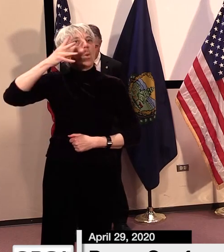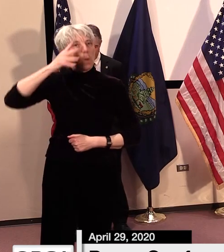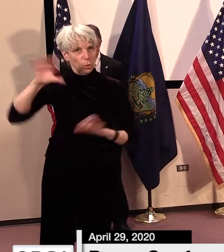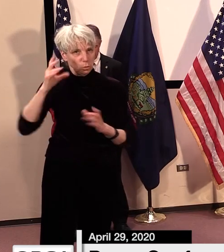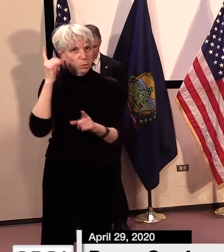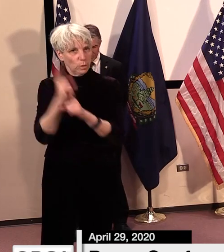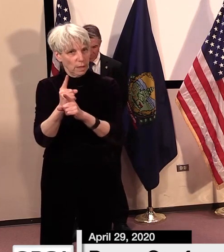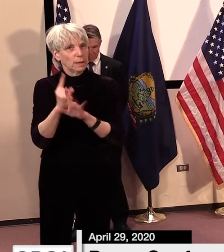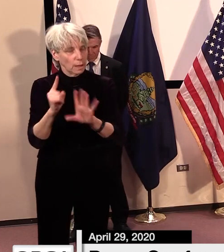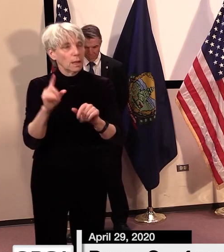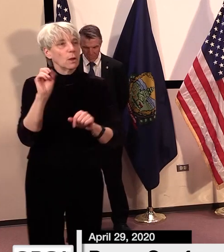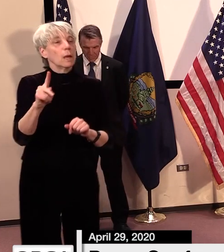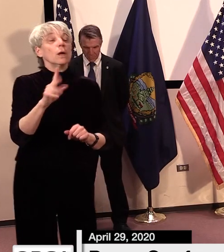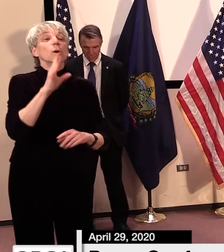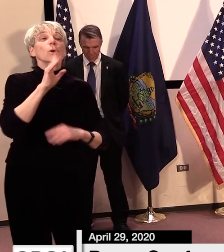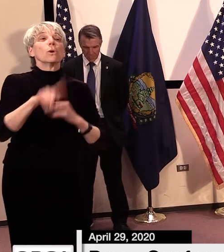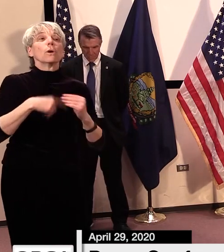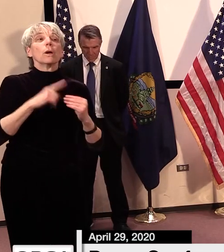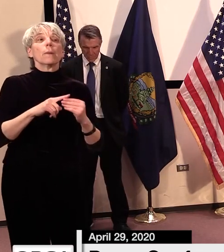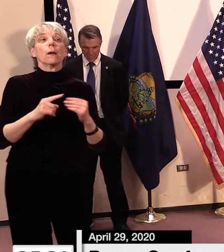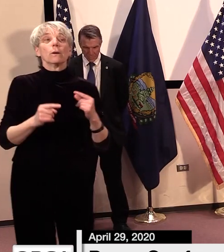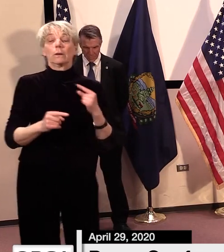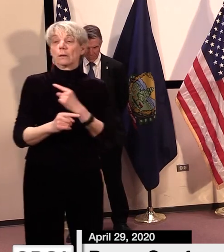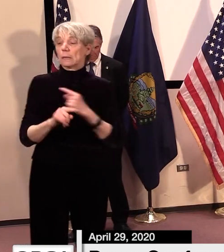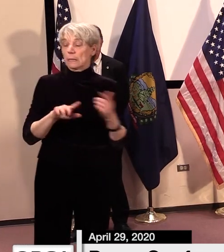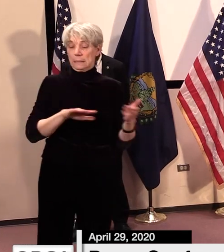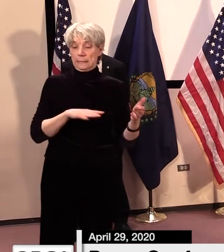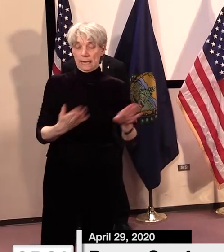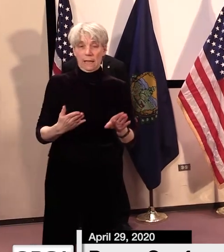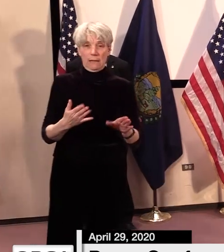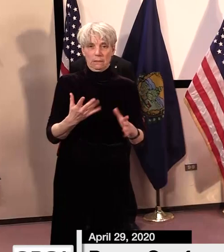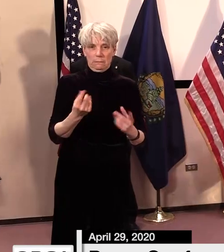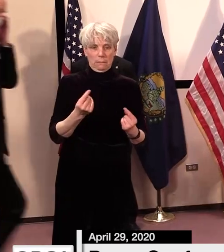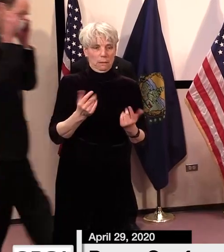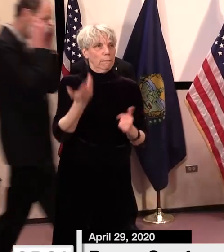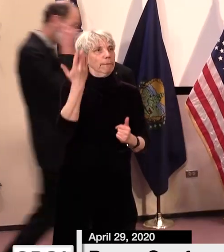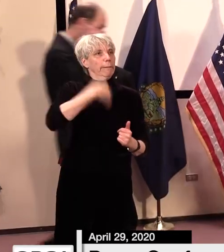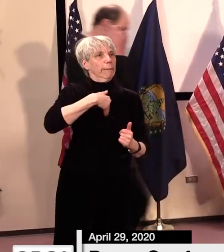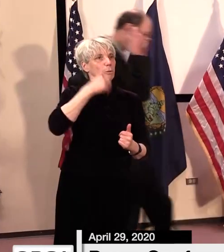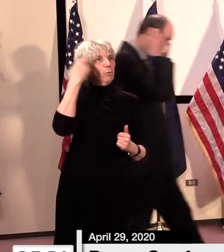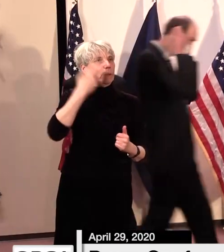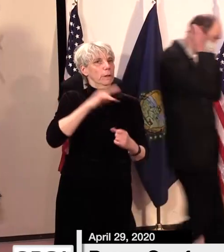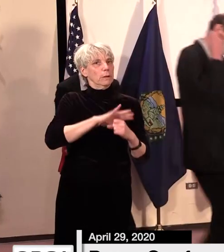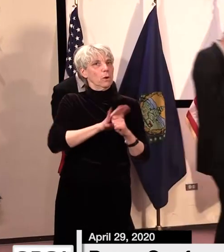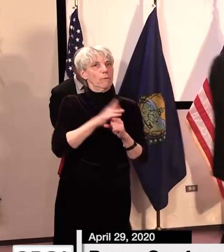the deaths, I'll let Dr. Levine talk about the deaths.